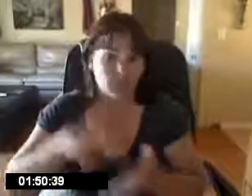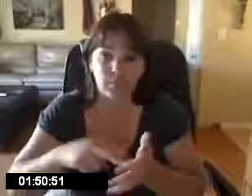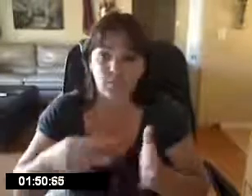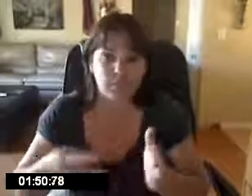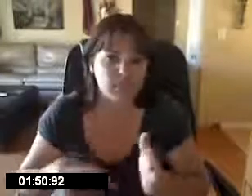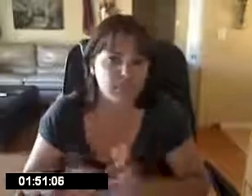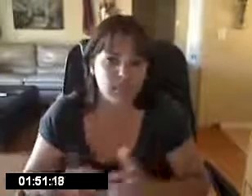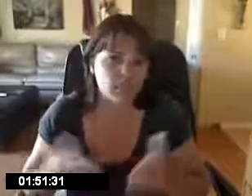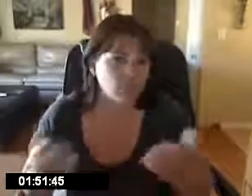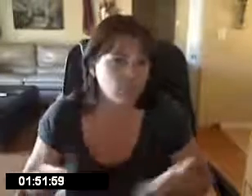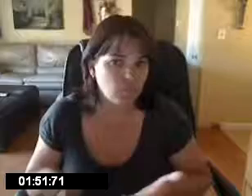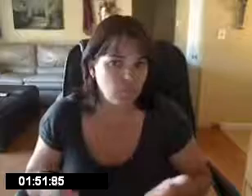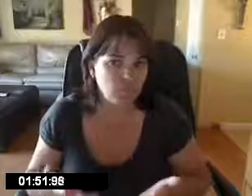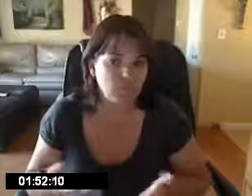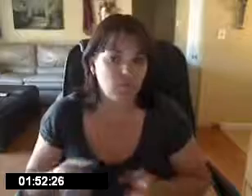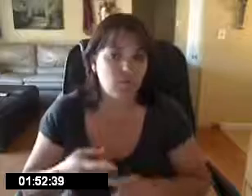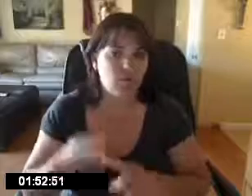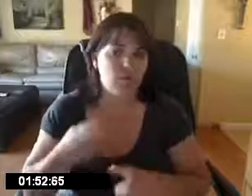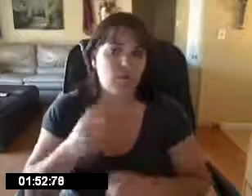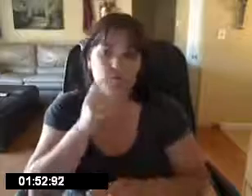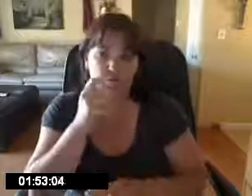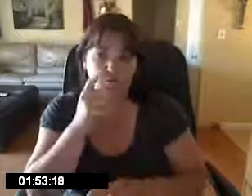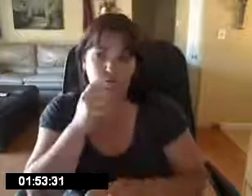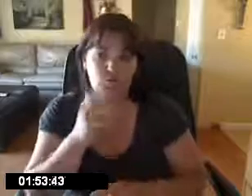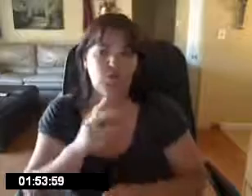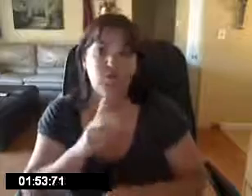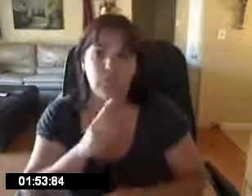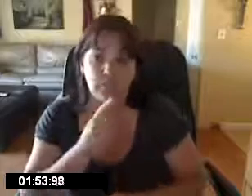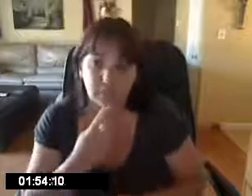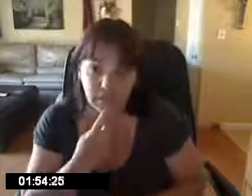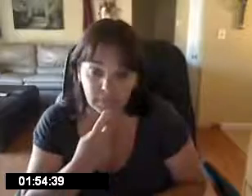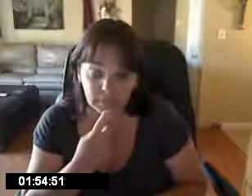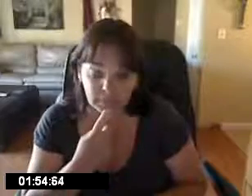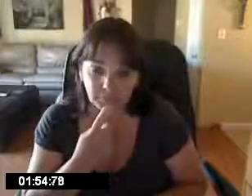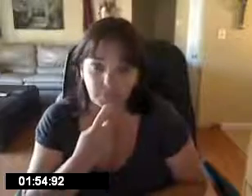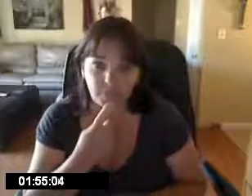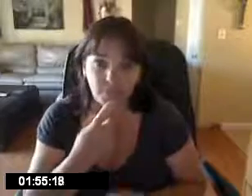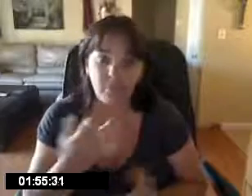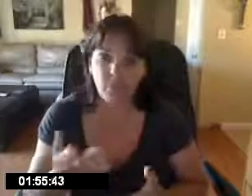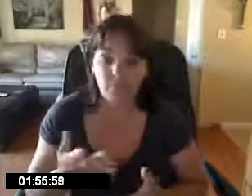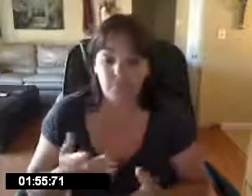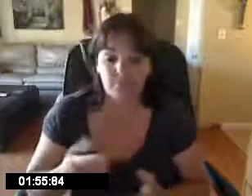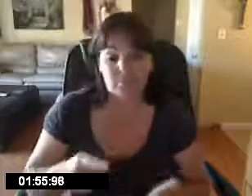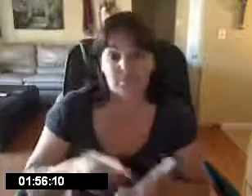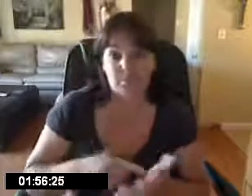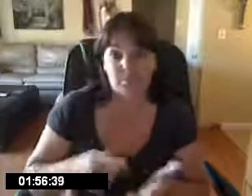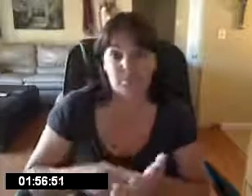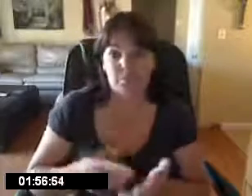is signing something and they intend it to be blatant and